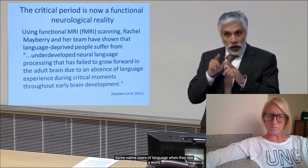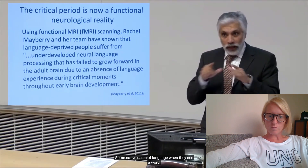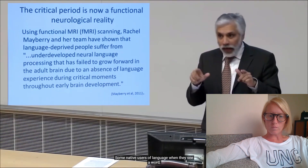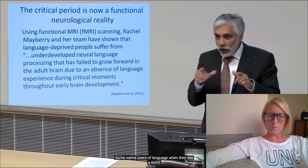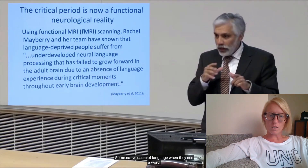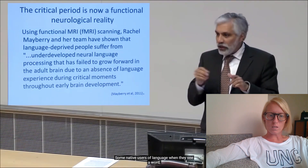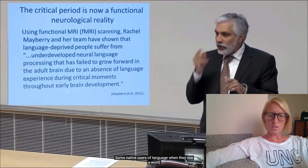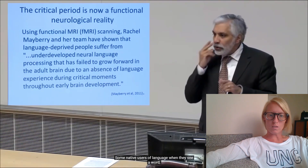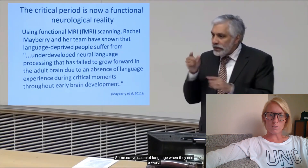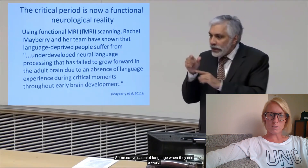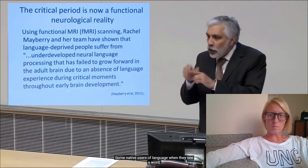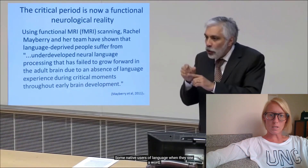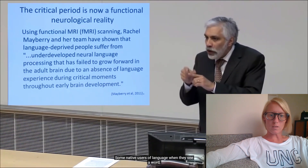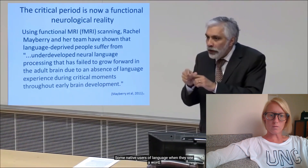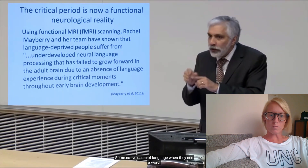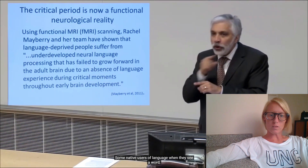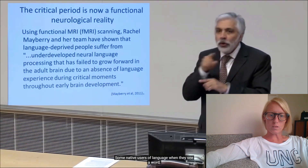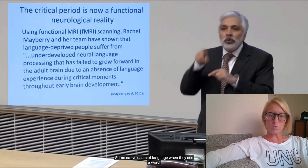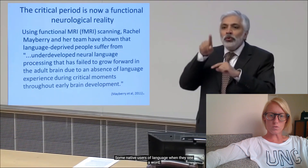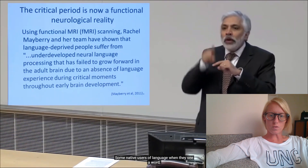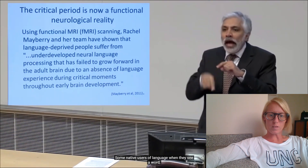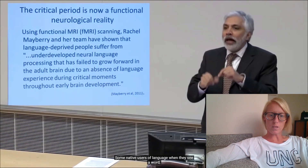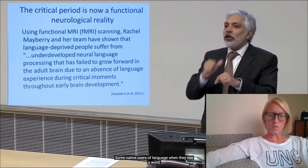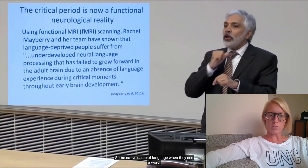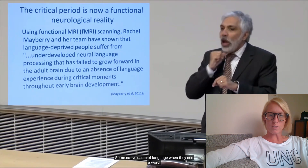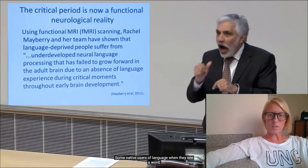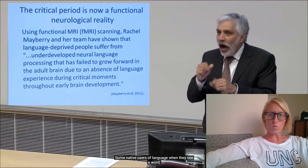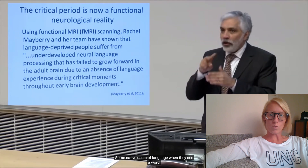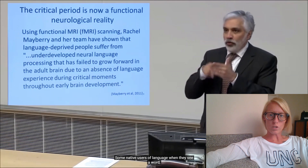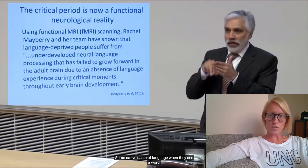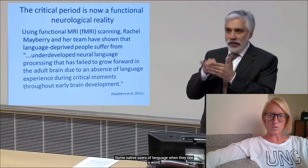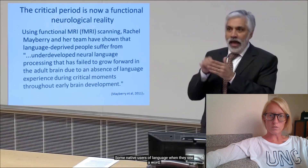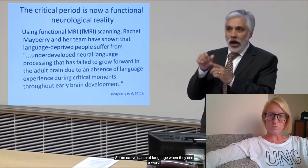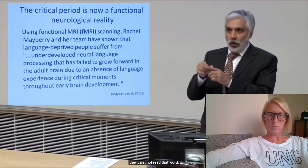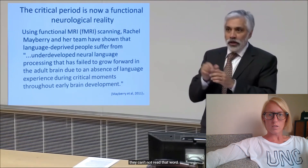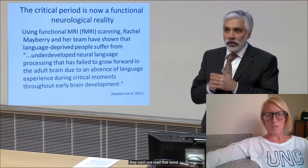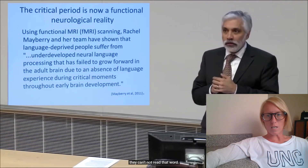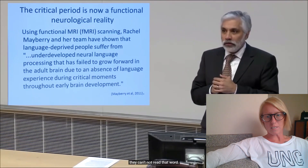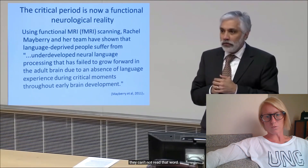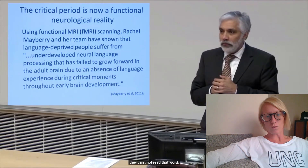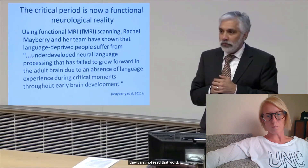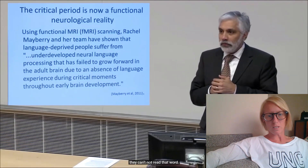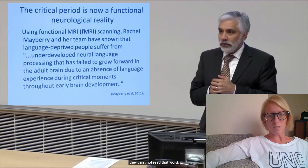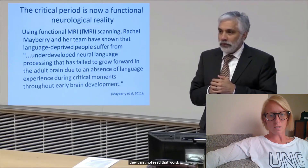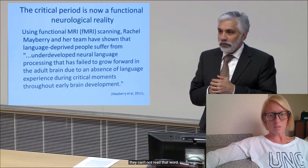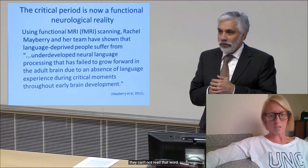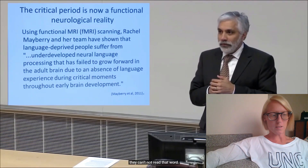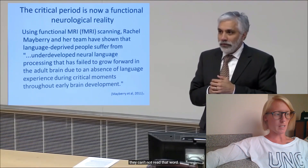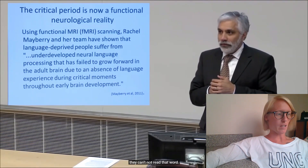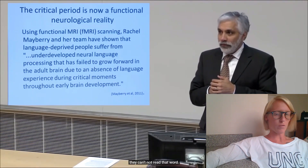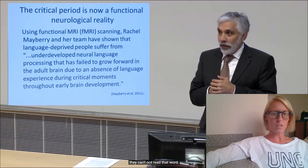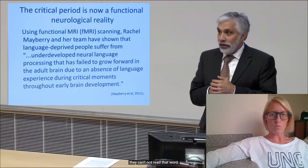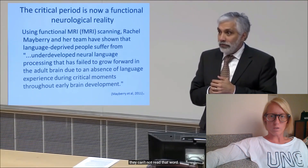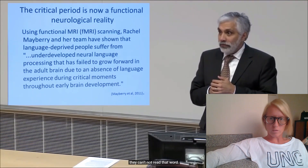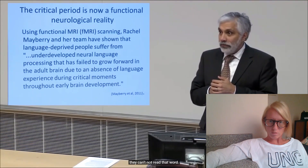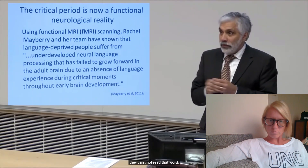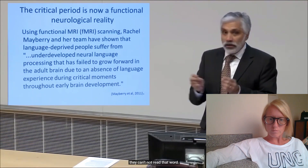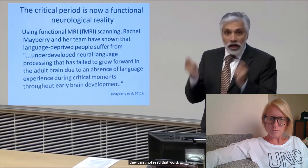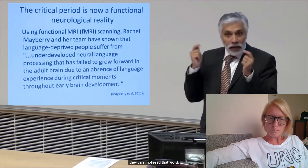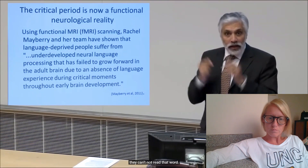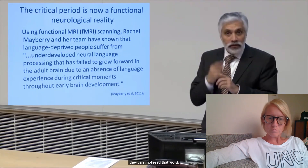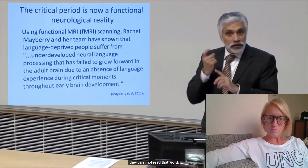So native users of language, when they see a word, they can't not read that word. They can't read the